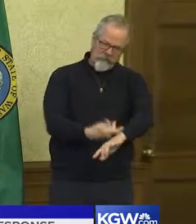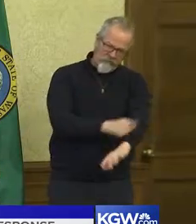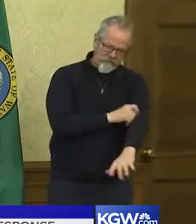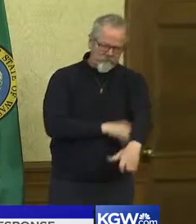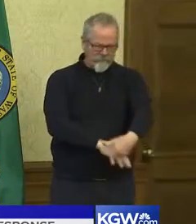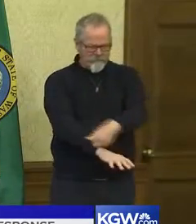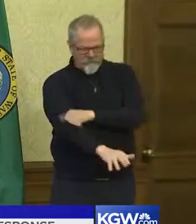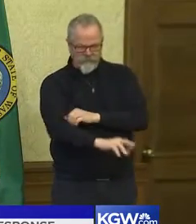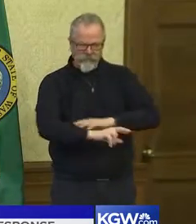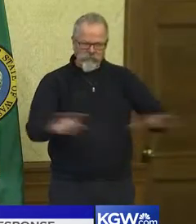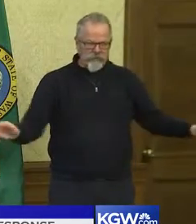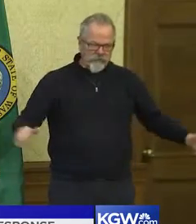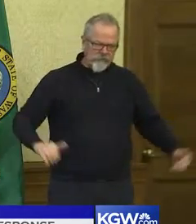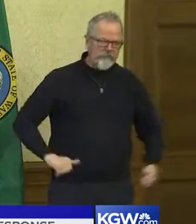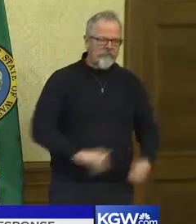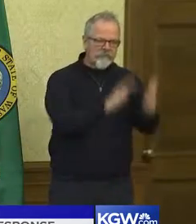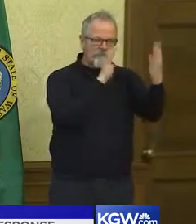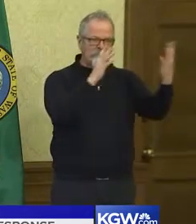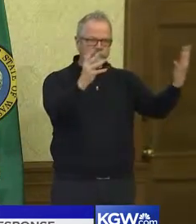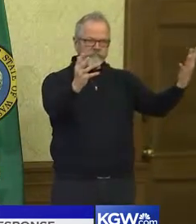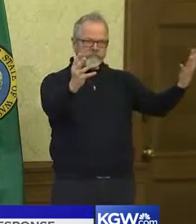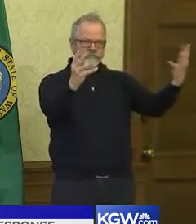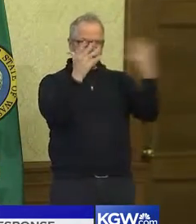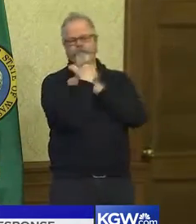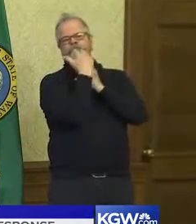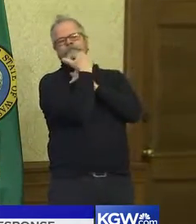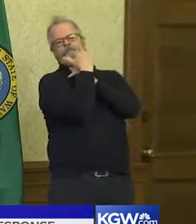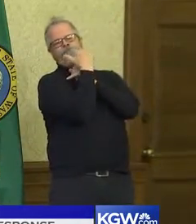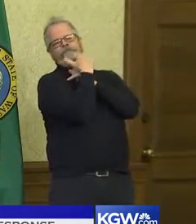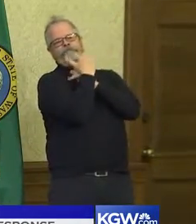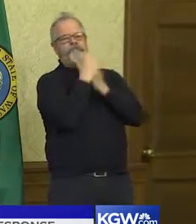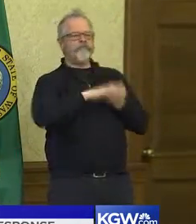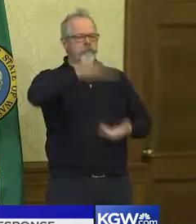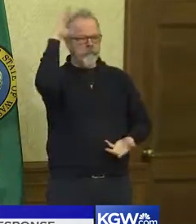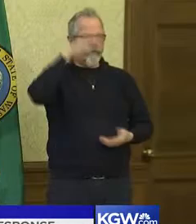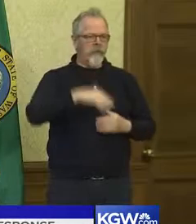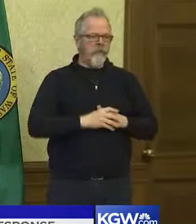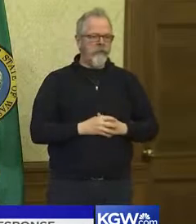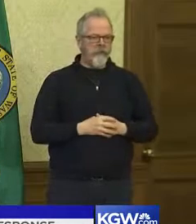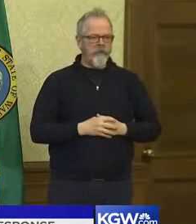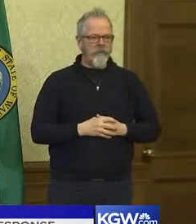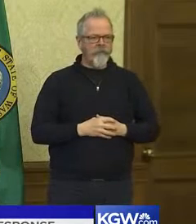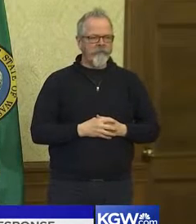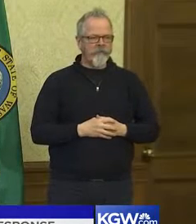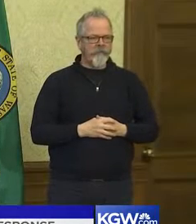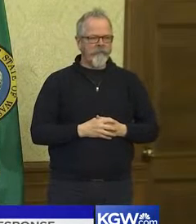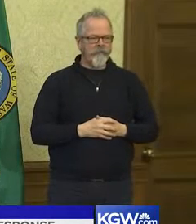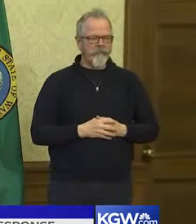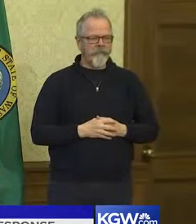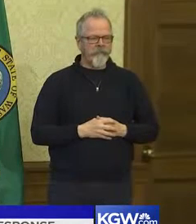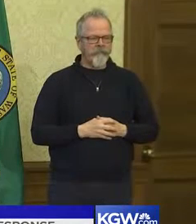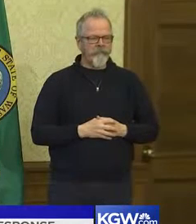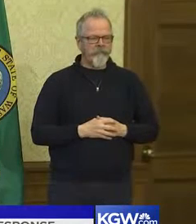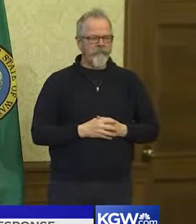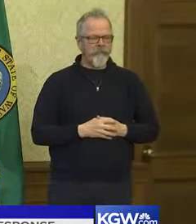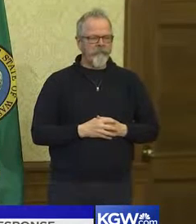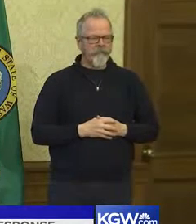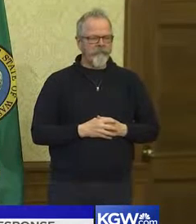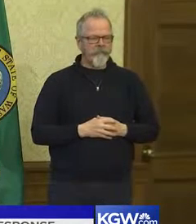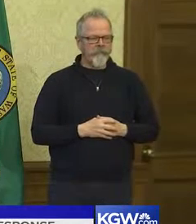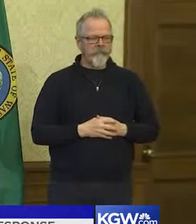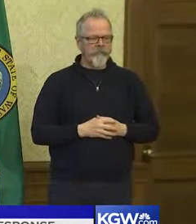of Labor is that those obtaining, again, the official name is Pandemic Unemployment Assistance. We simply call it